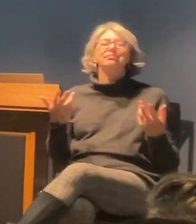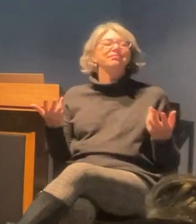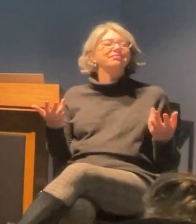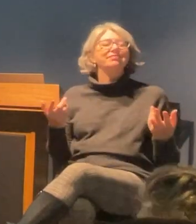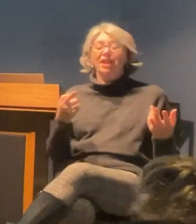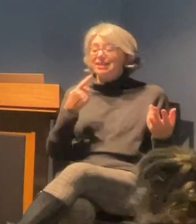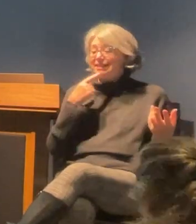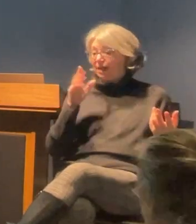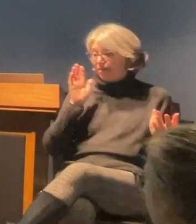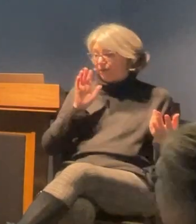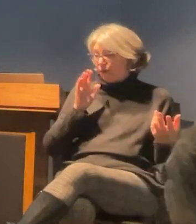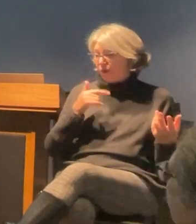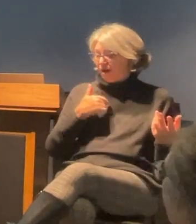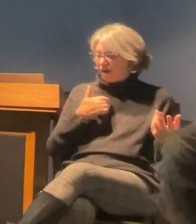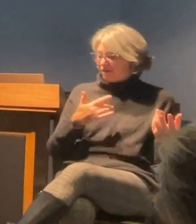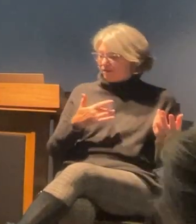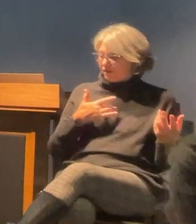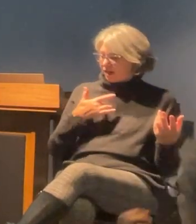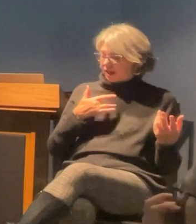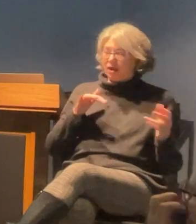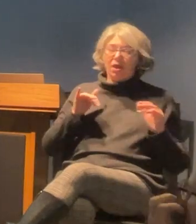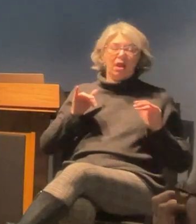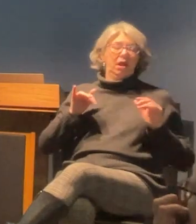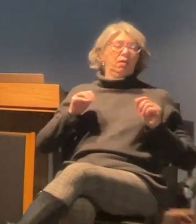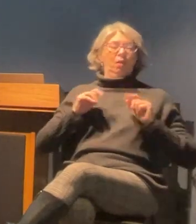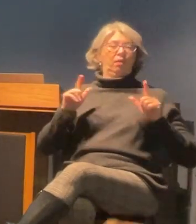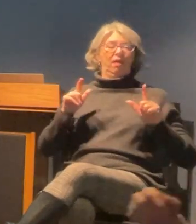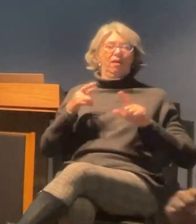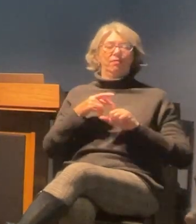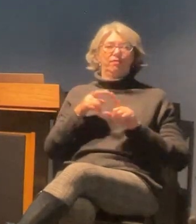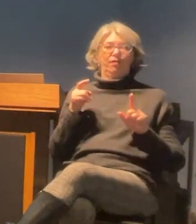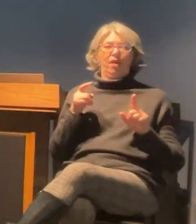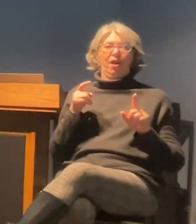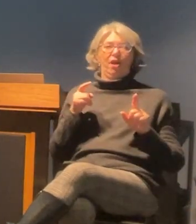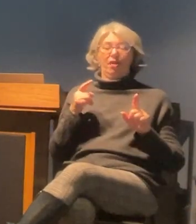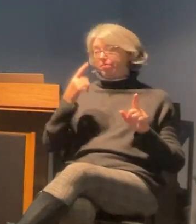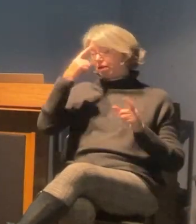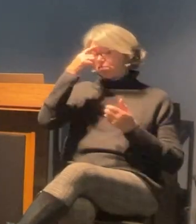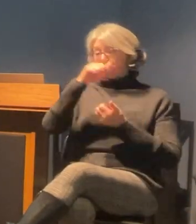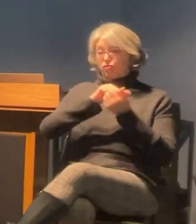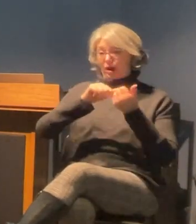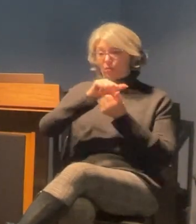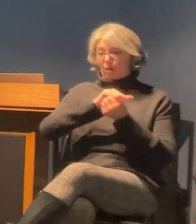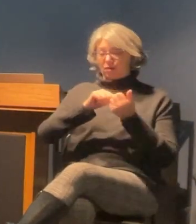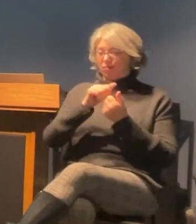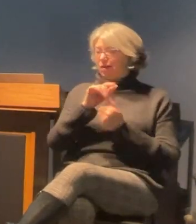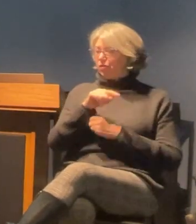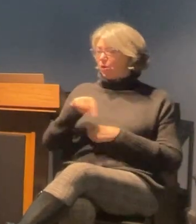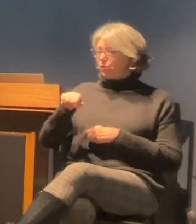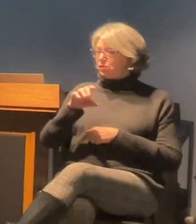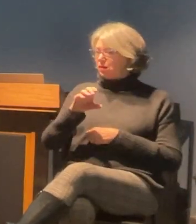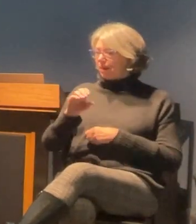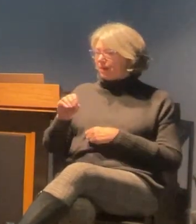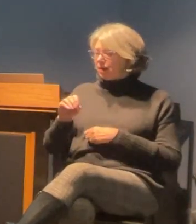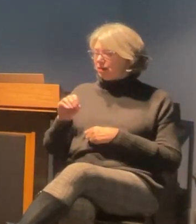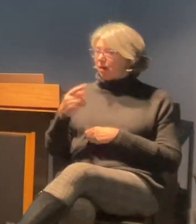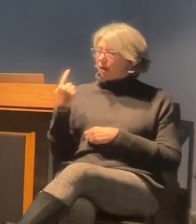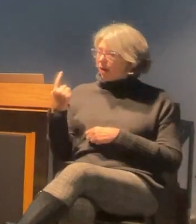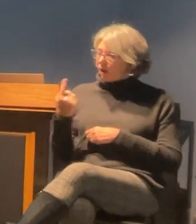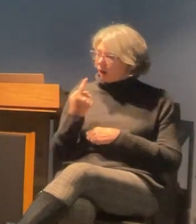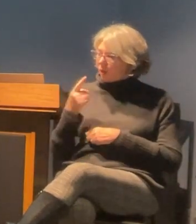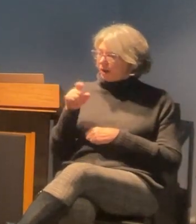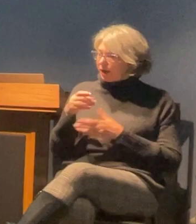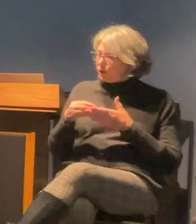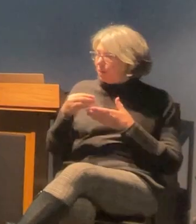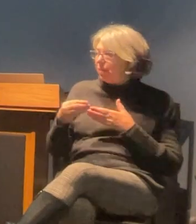I said before, I feel like I've been woken up from brainwashed by those companies that I always need